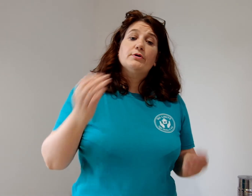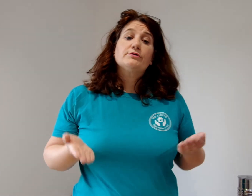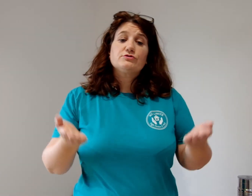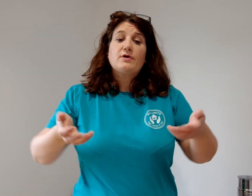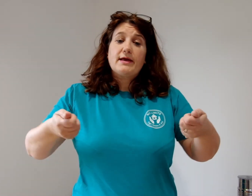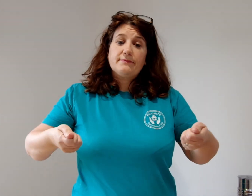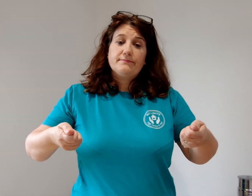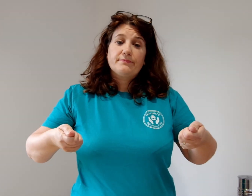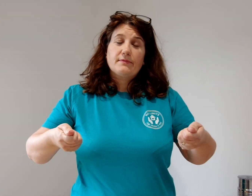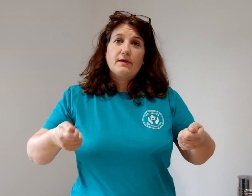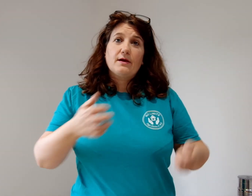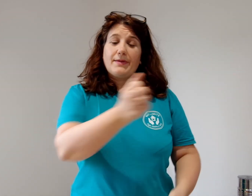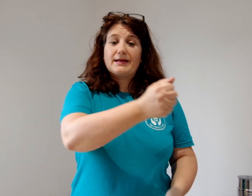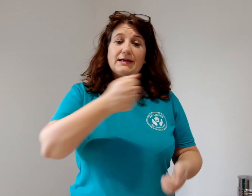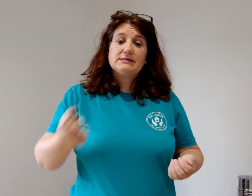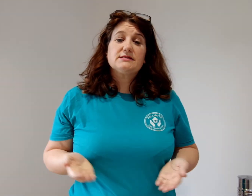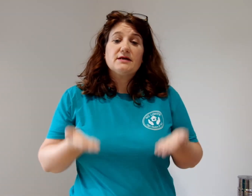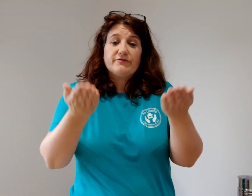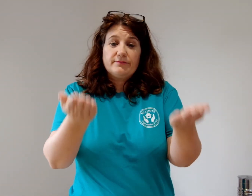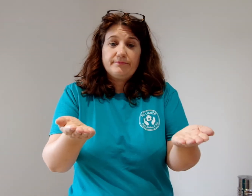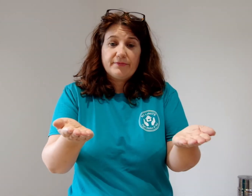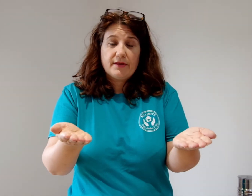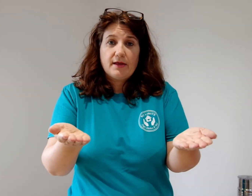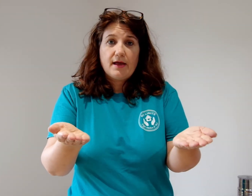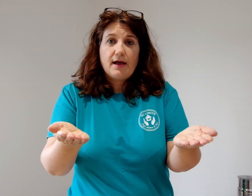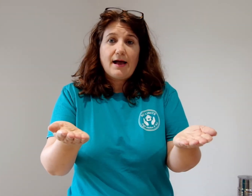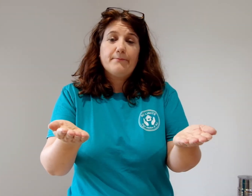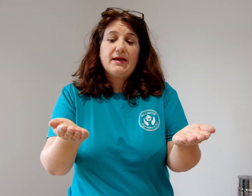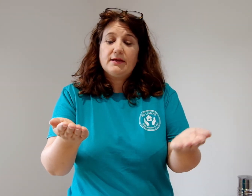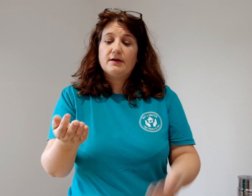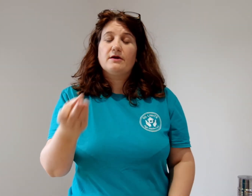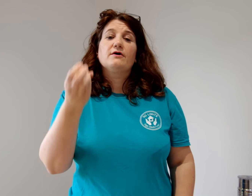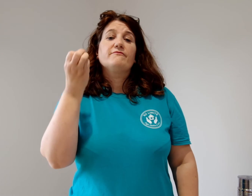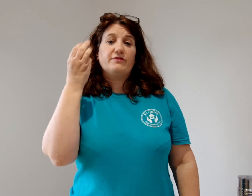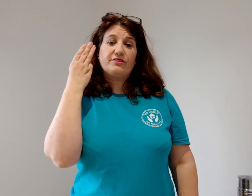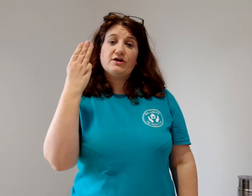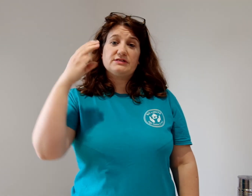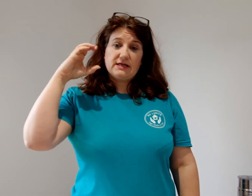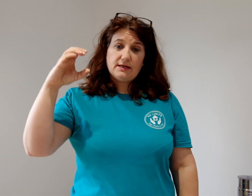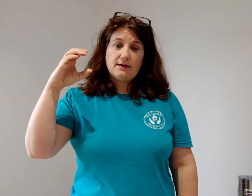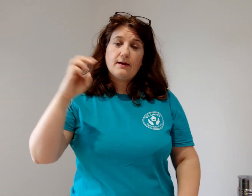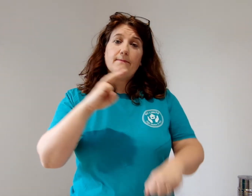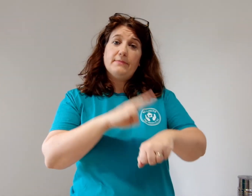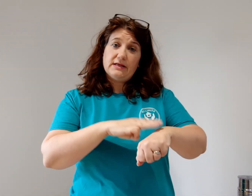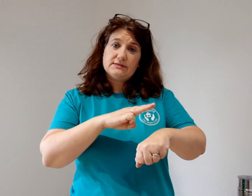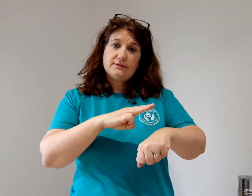Put the tray back into the oven and bake for 30 minutes.